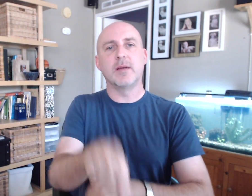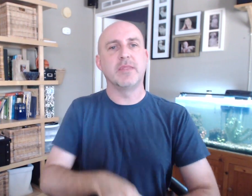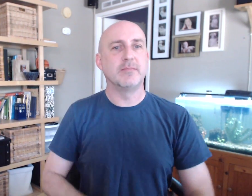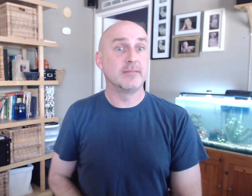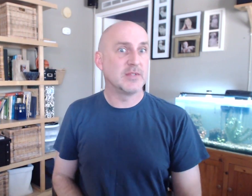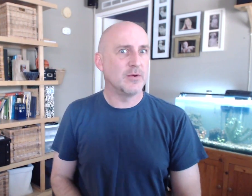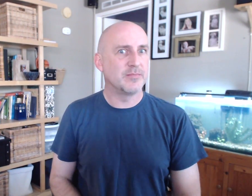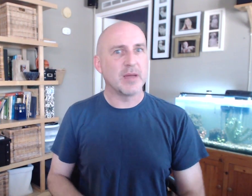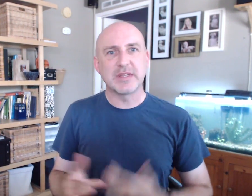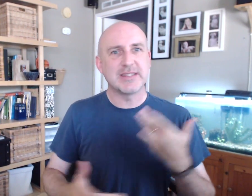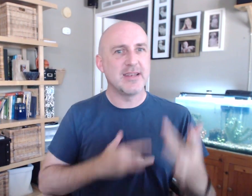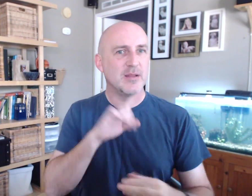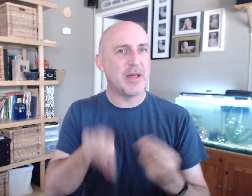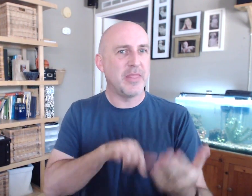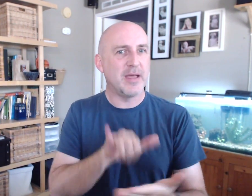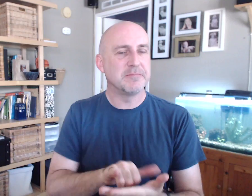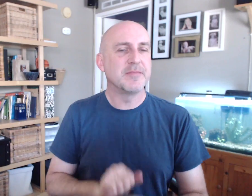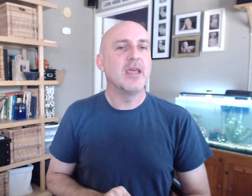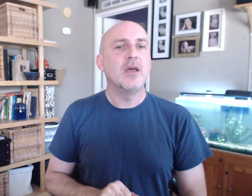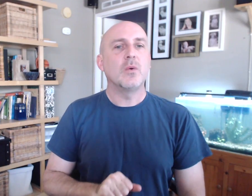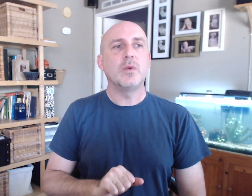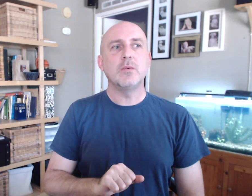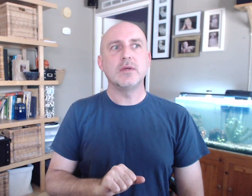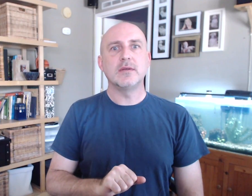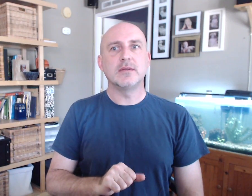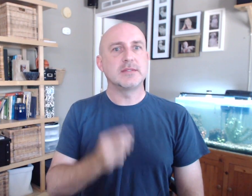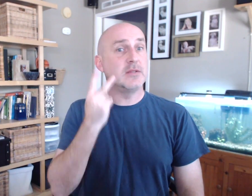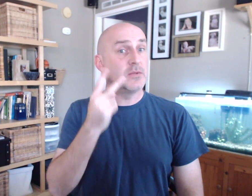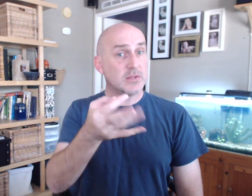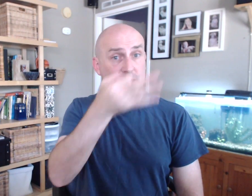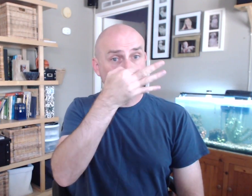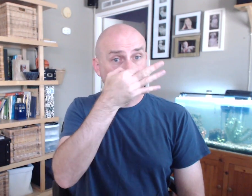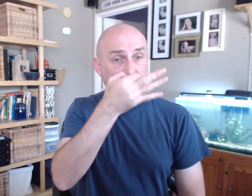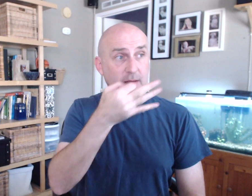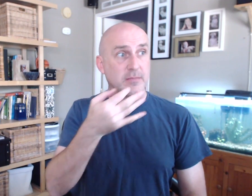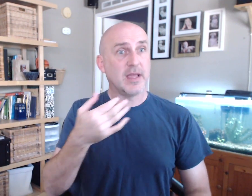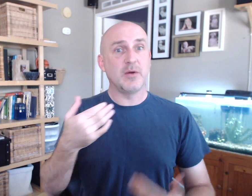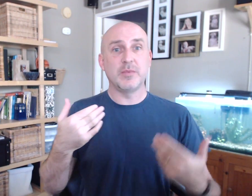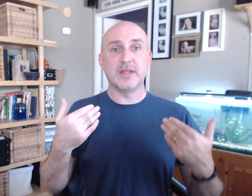them. So I'm excited about that. We will see you soon. I hope that